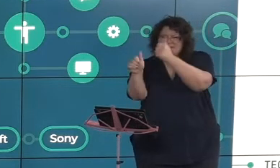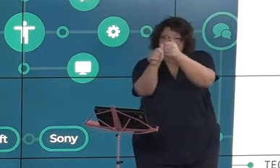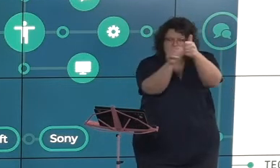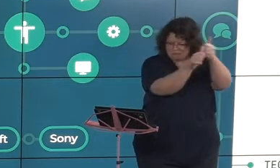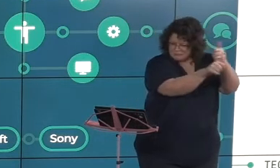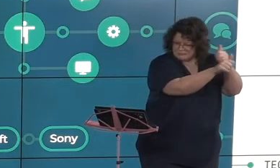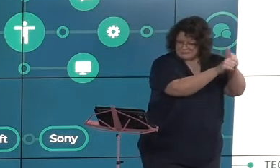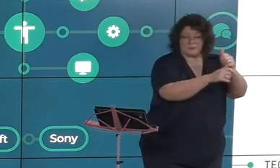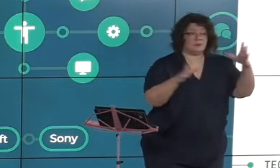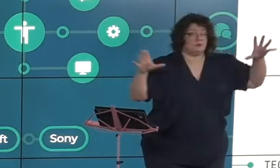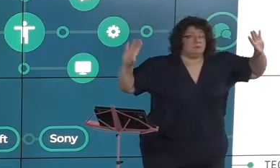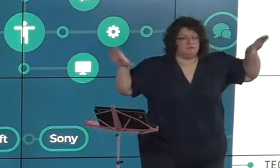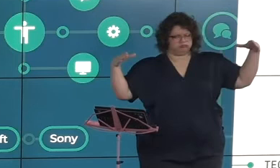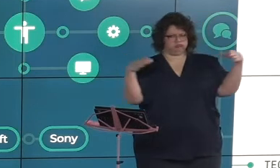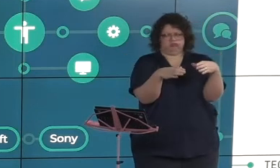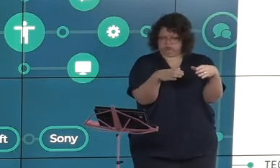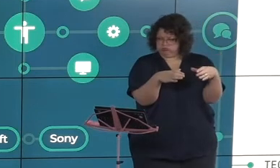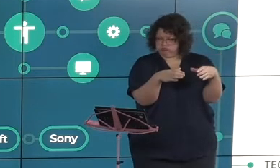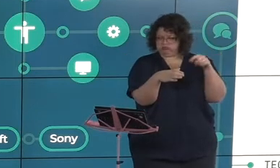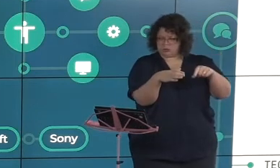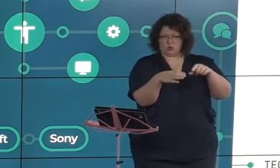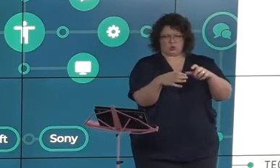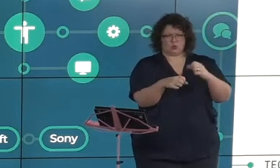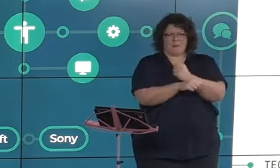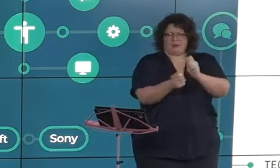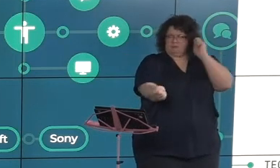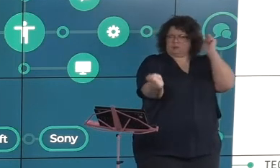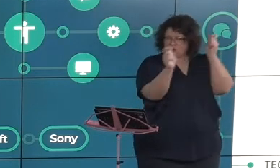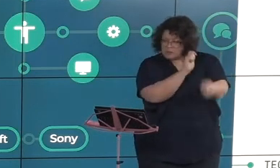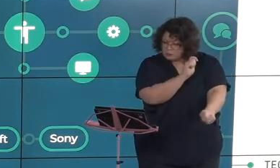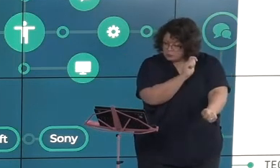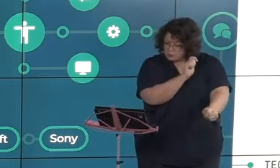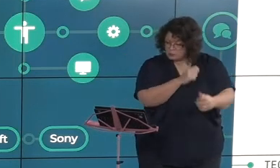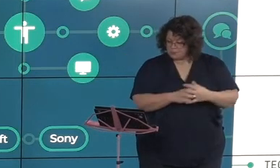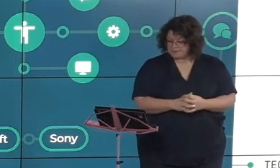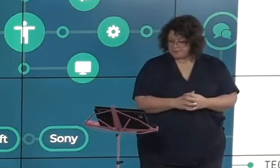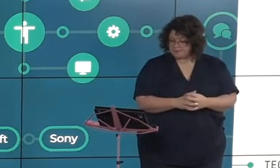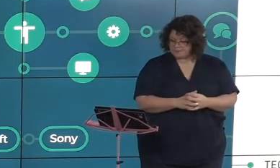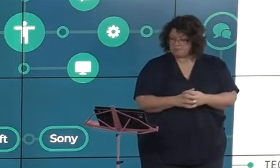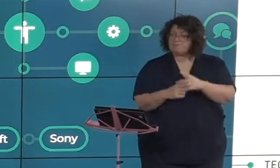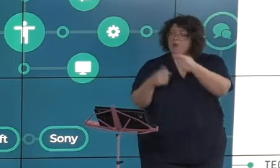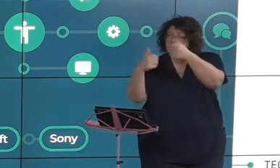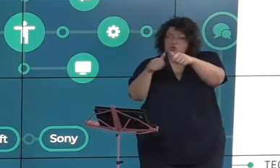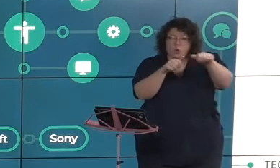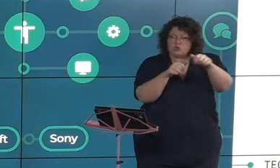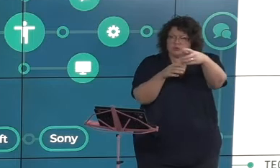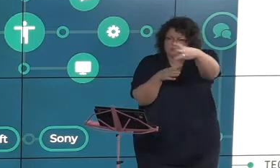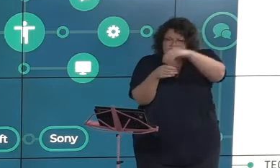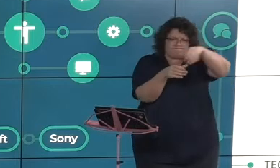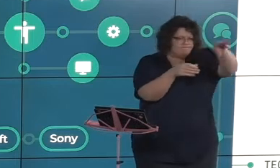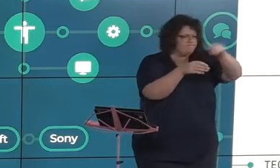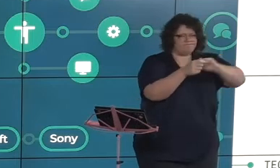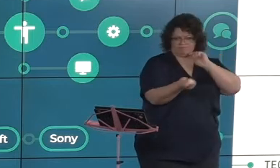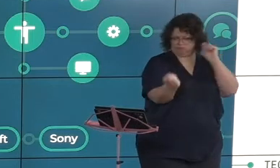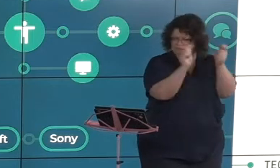solutions, to release this potential of all of us. The Valuable 500 was launched in the World Economic Forum in Davos earlier